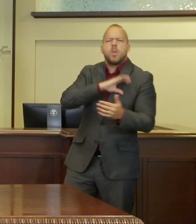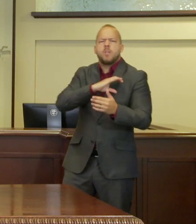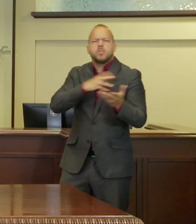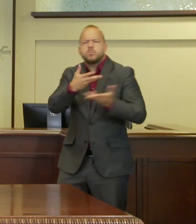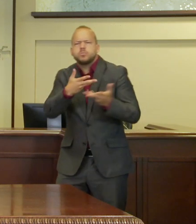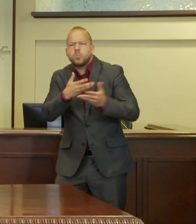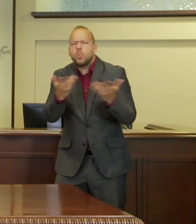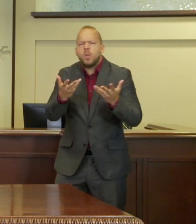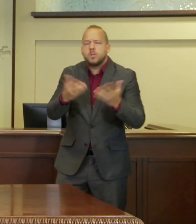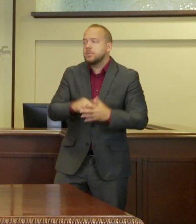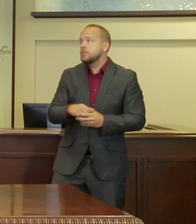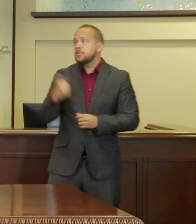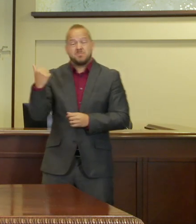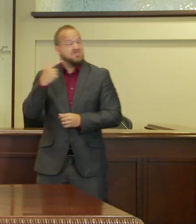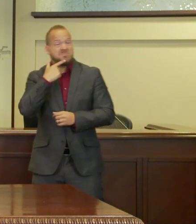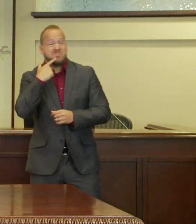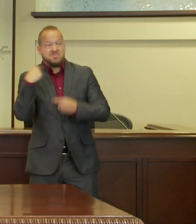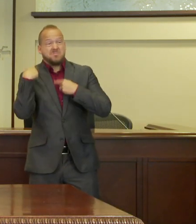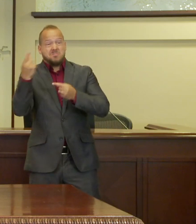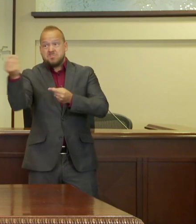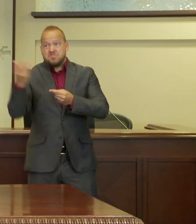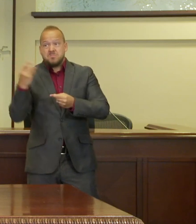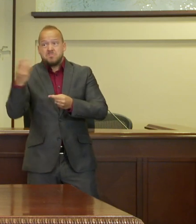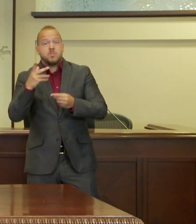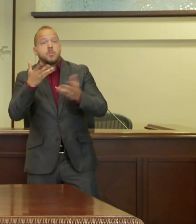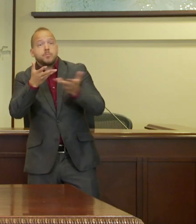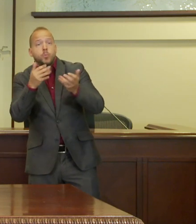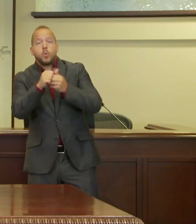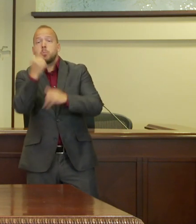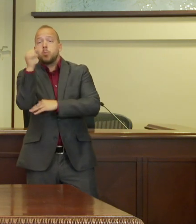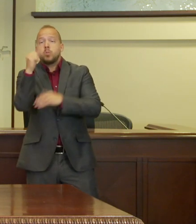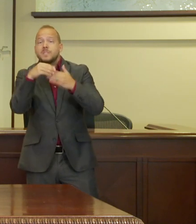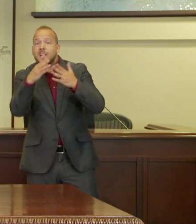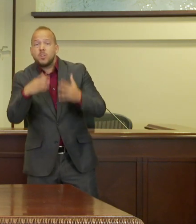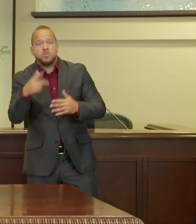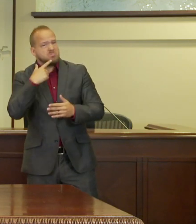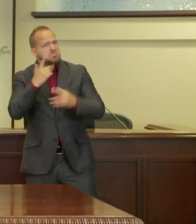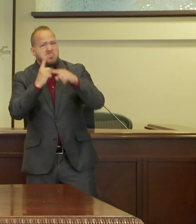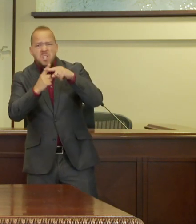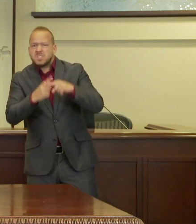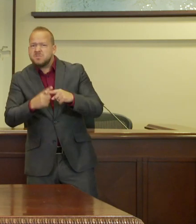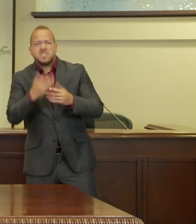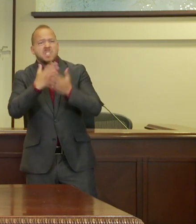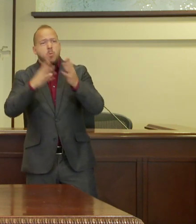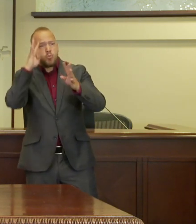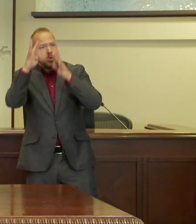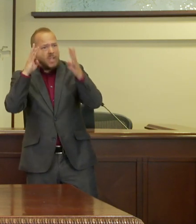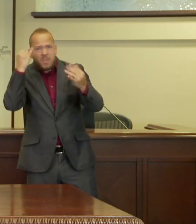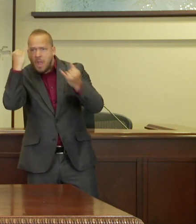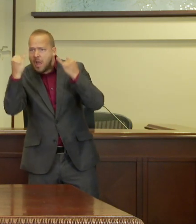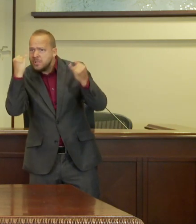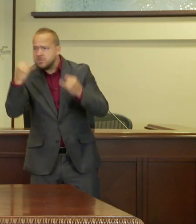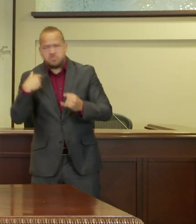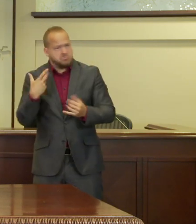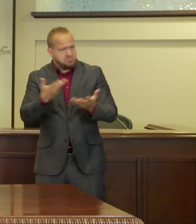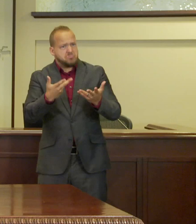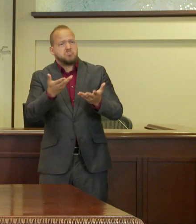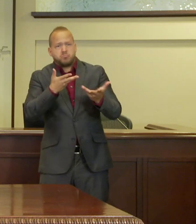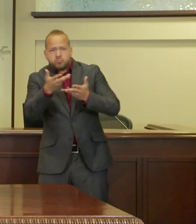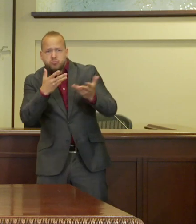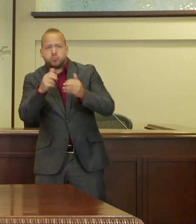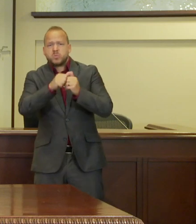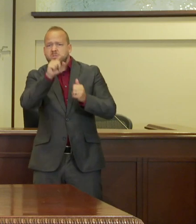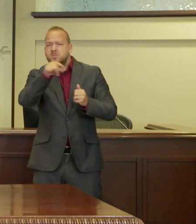really positive conversation with a couple people who had some really positive ideas. And that's consistent with what I'm hearing from our